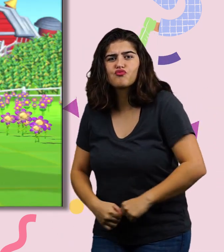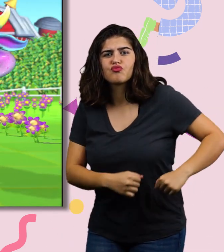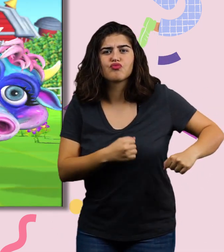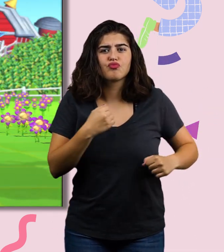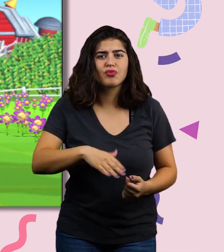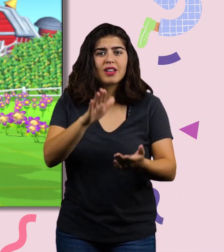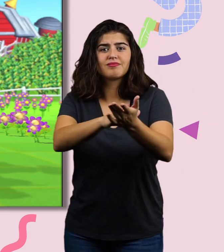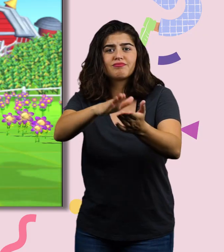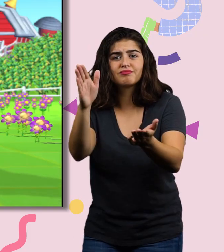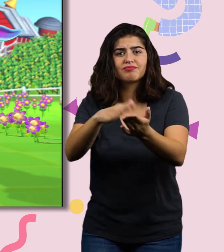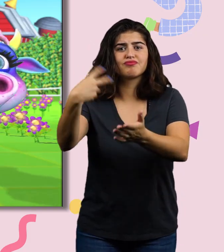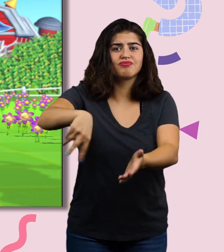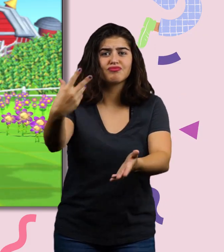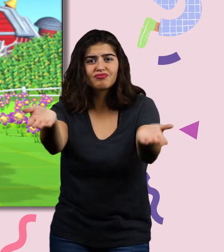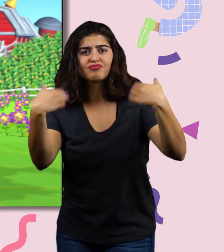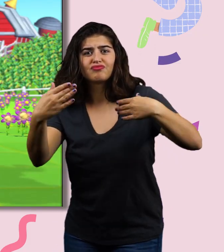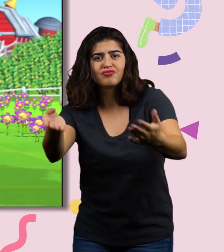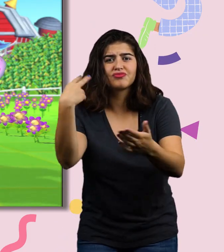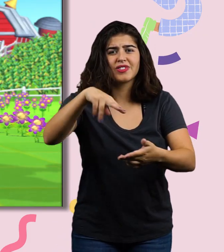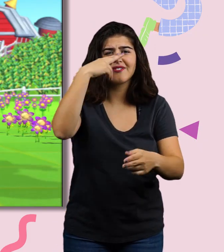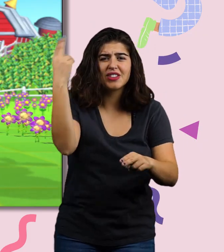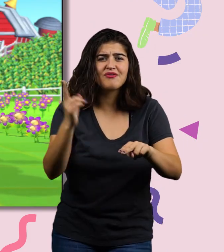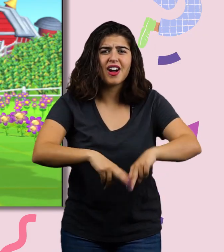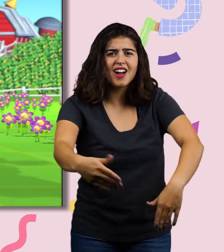E-I-E-I-O-E-O. Come on, let's clap and dance and have some fun.